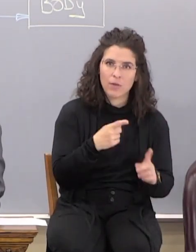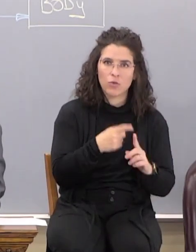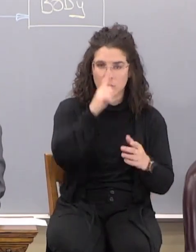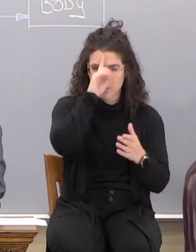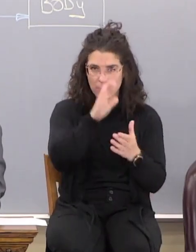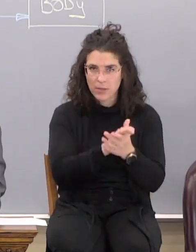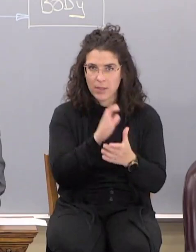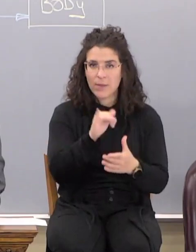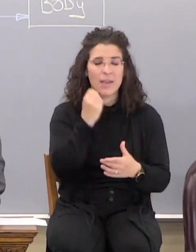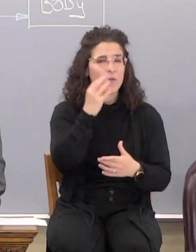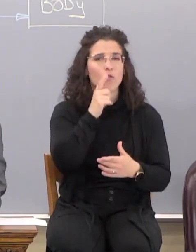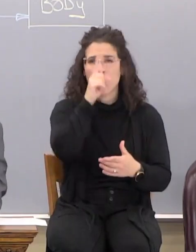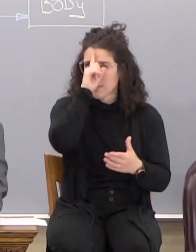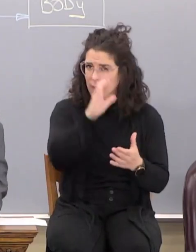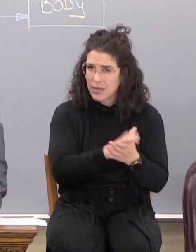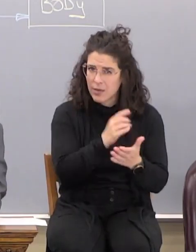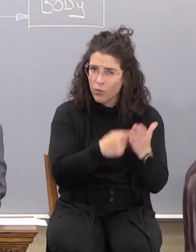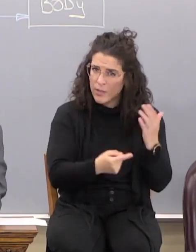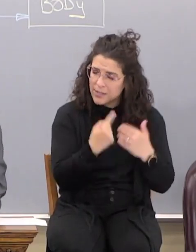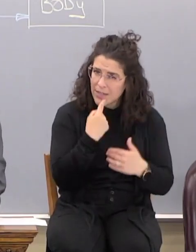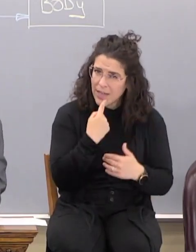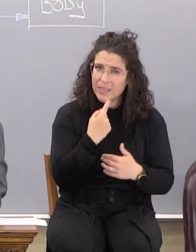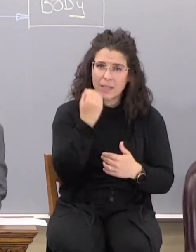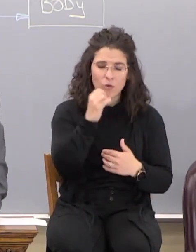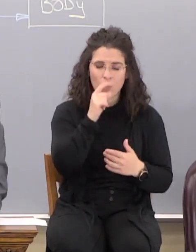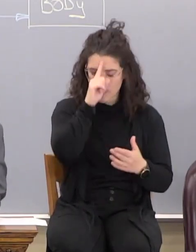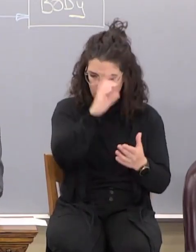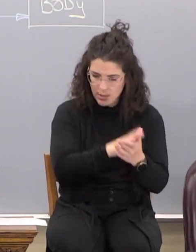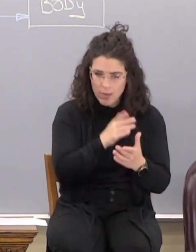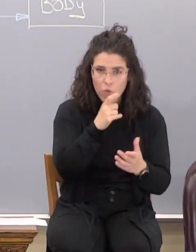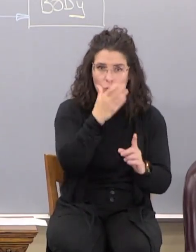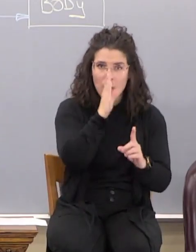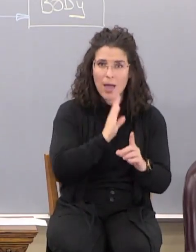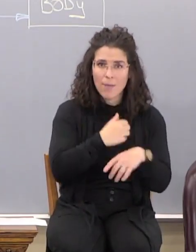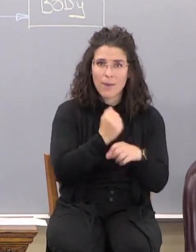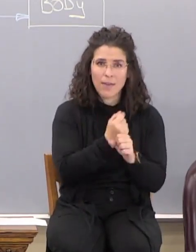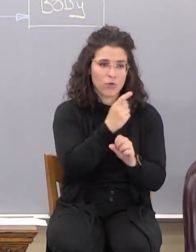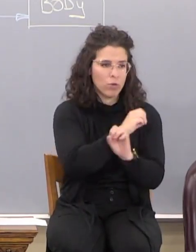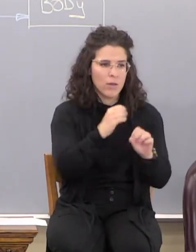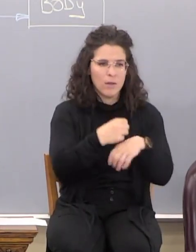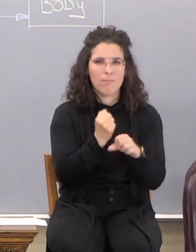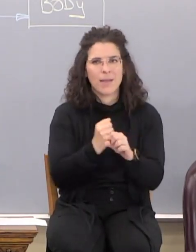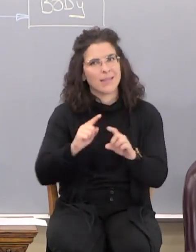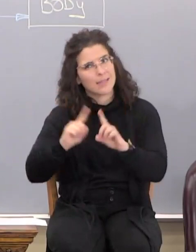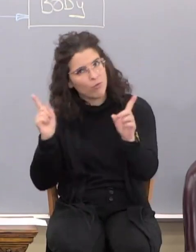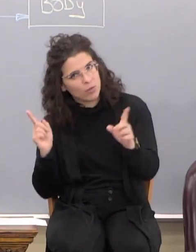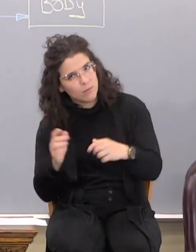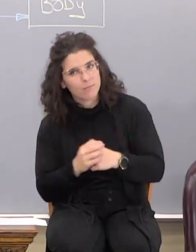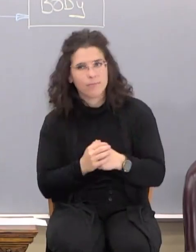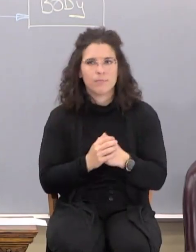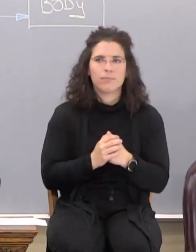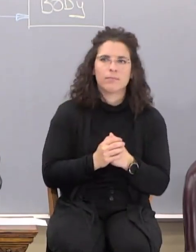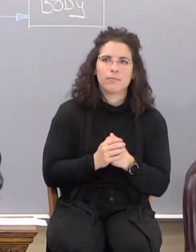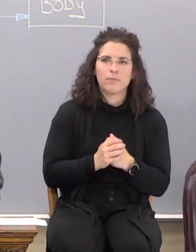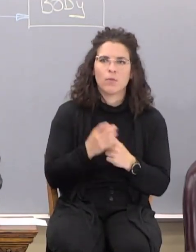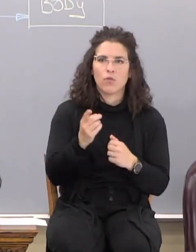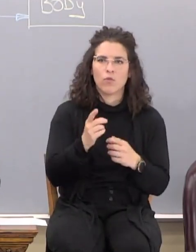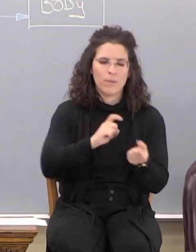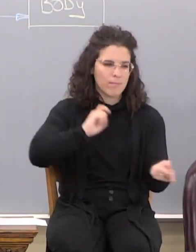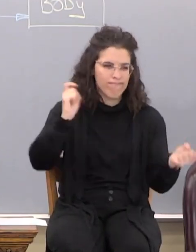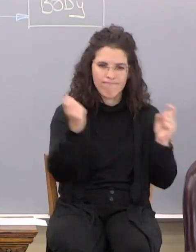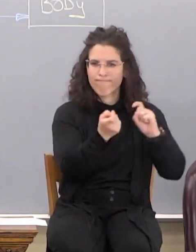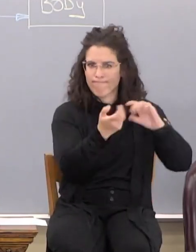believe that. If you don't believe what he says there, if you don't believe who God's made you, nothing else makes any difference. You've been